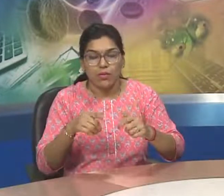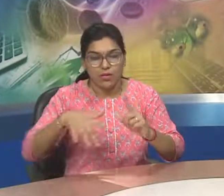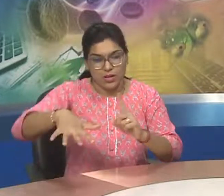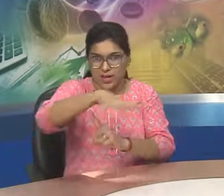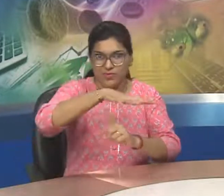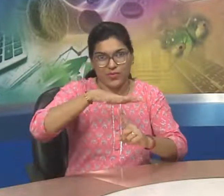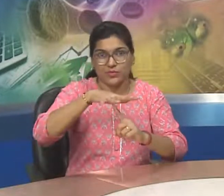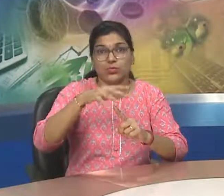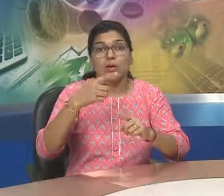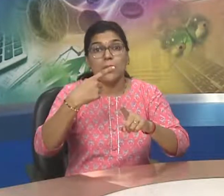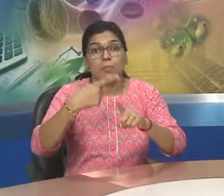organisms live